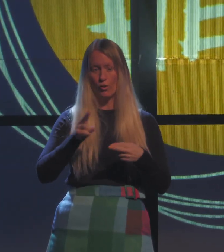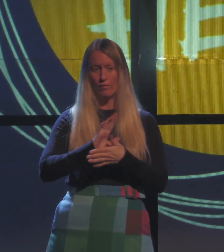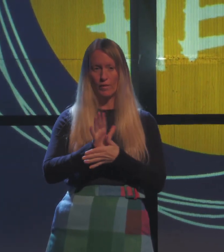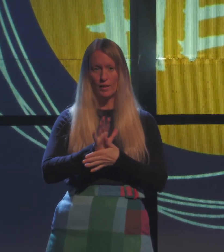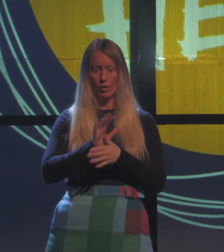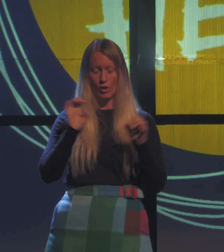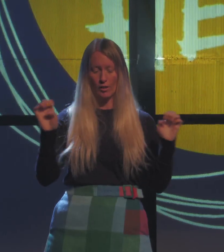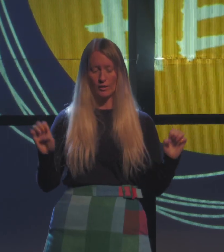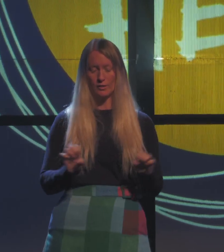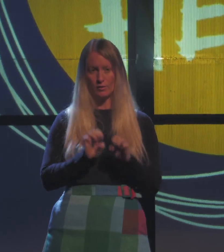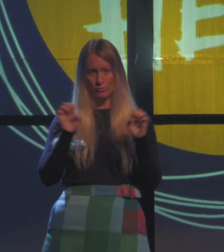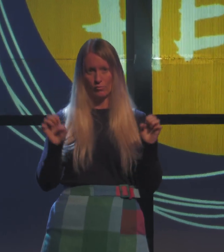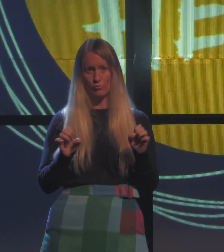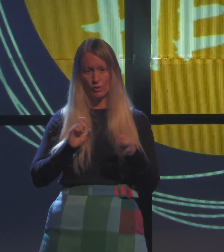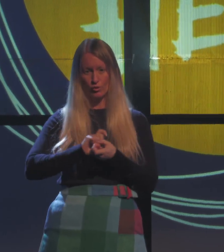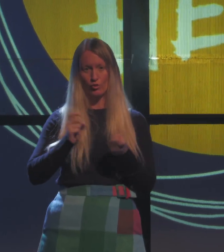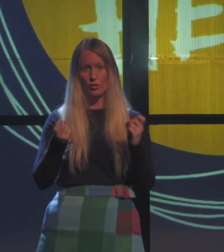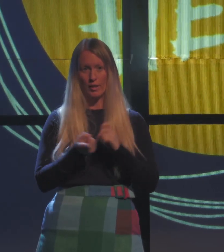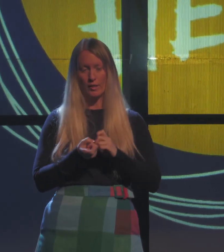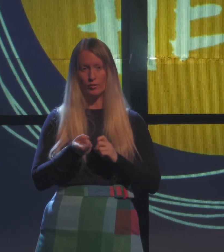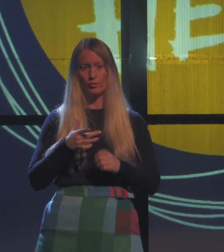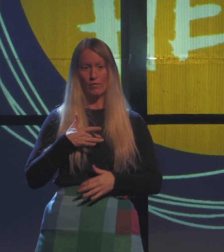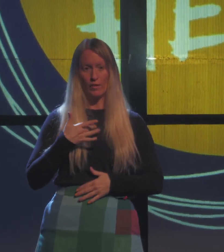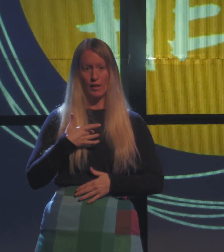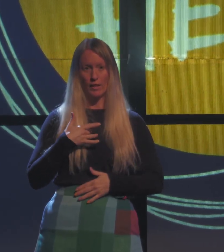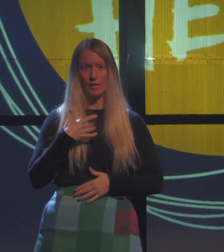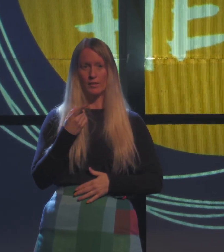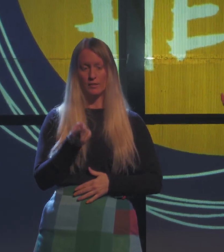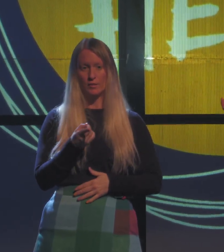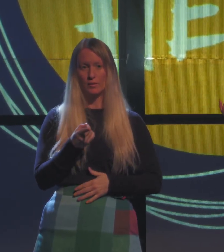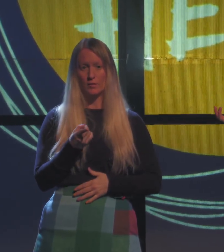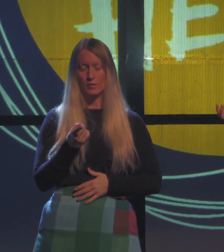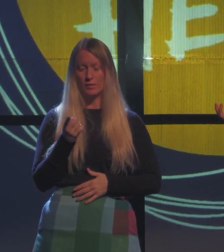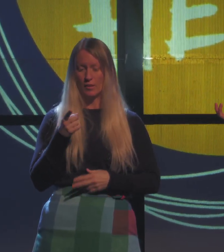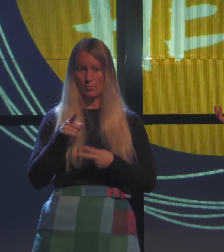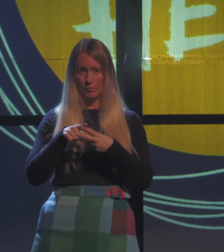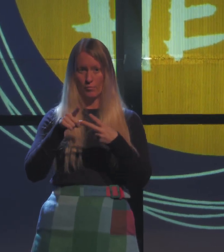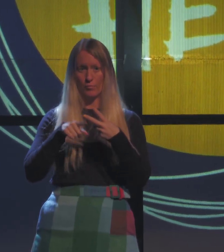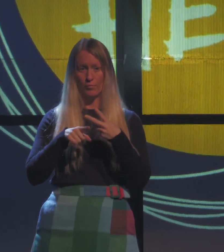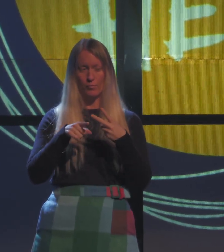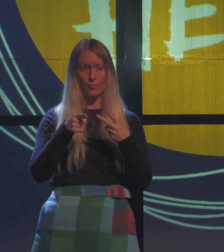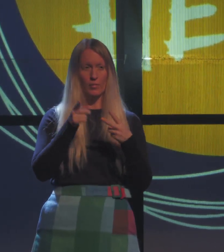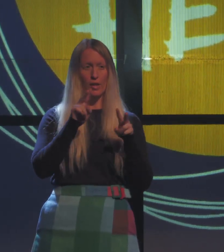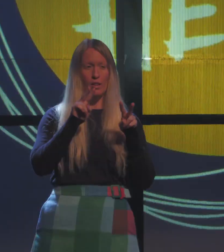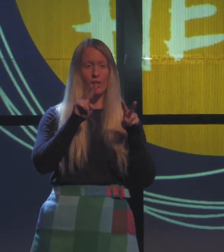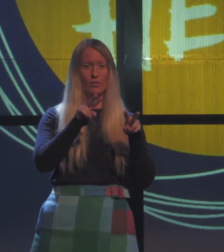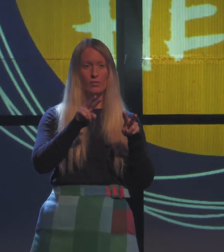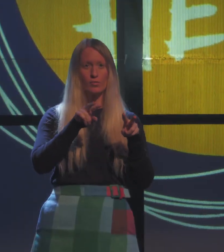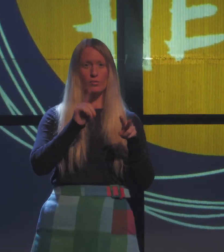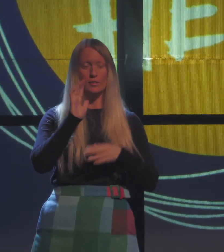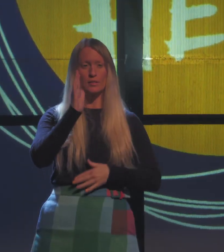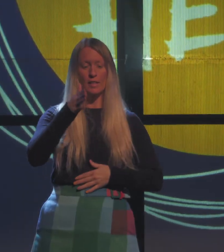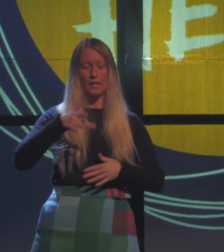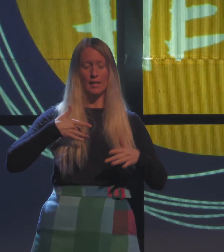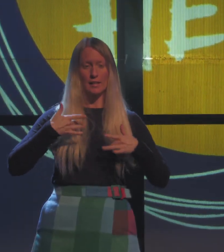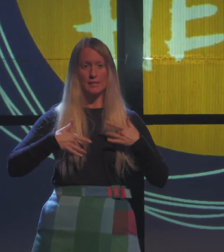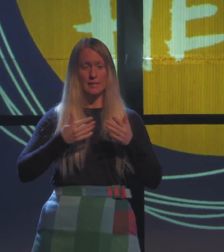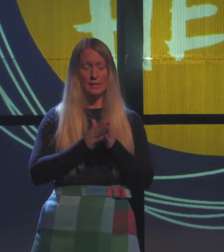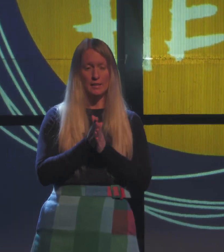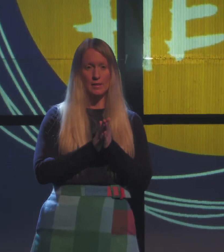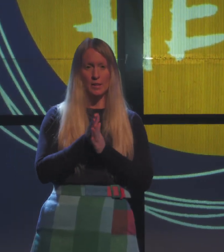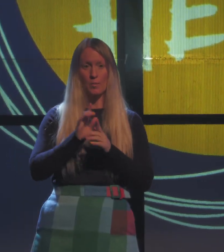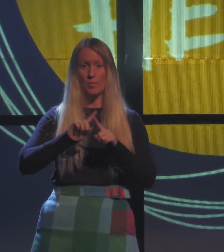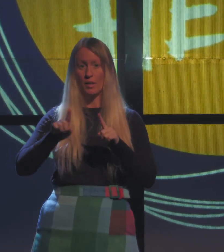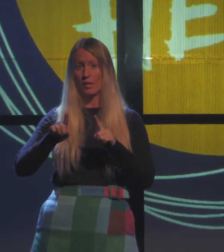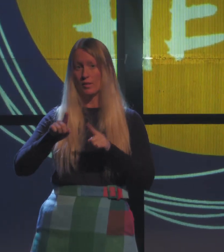bit, but I want you to hold space for both, that we can look at what is ahead and be excited, but I don't want you to forget that you